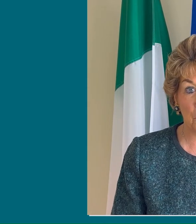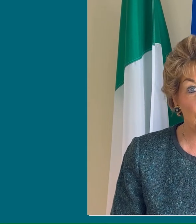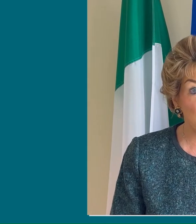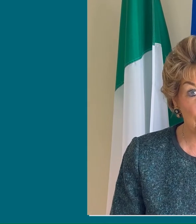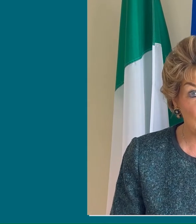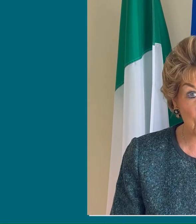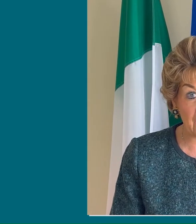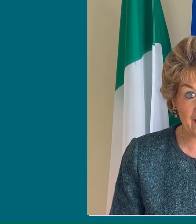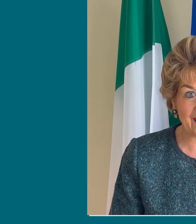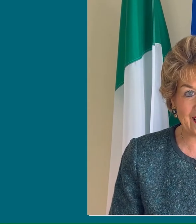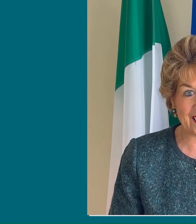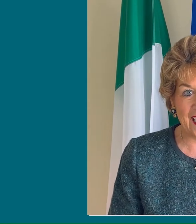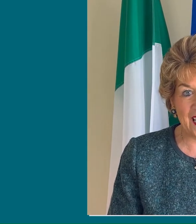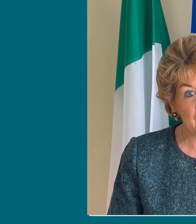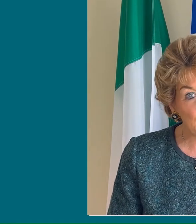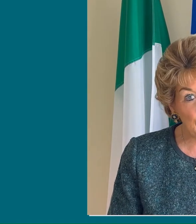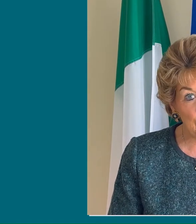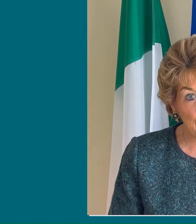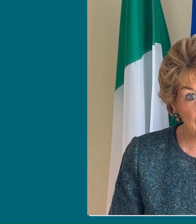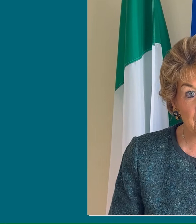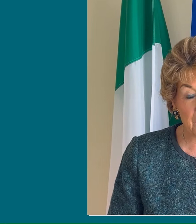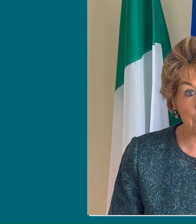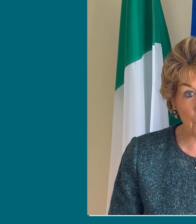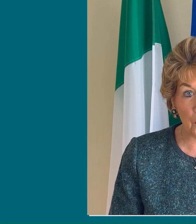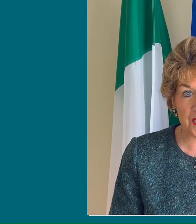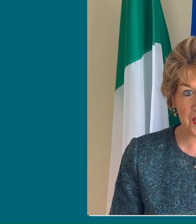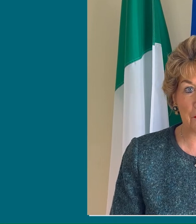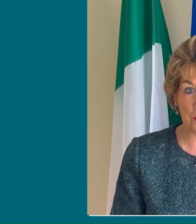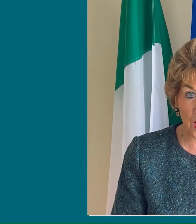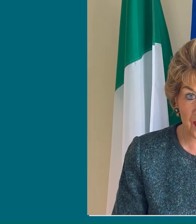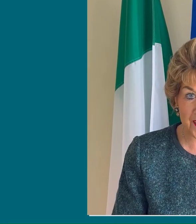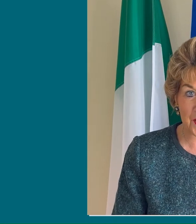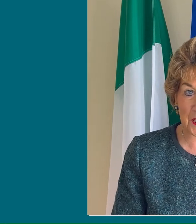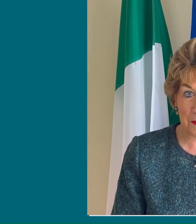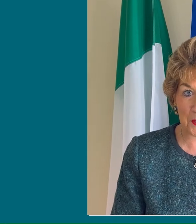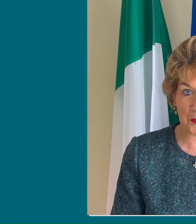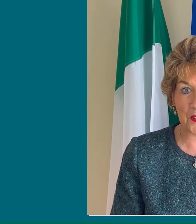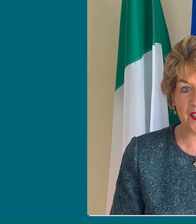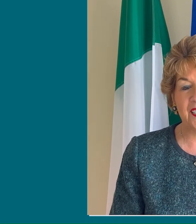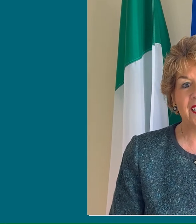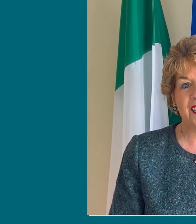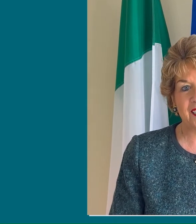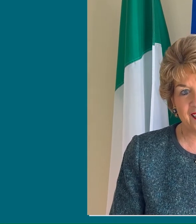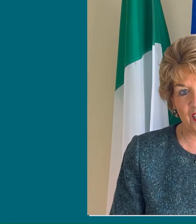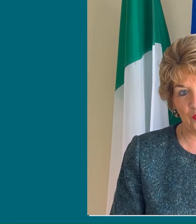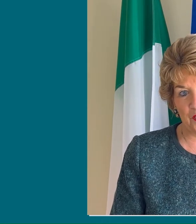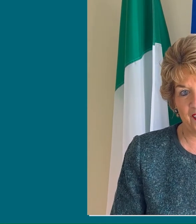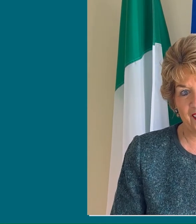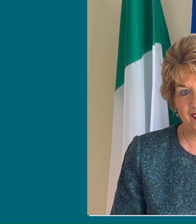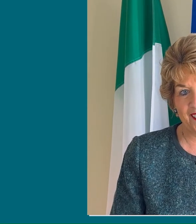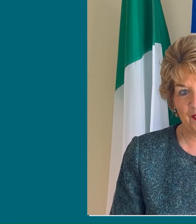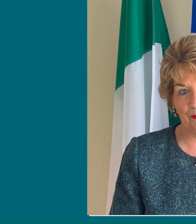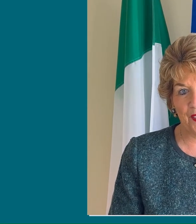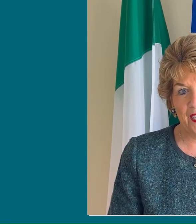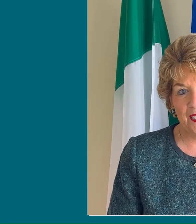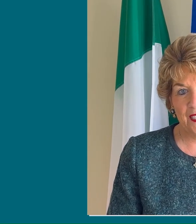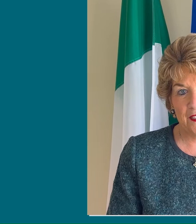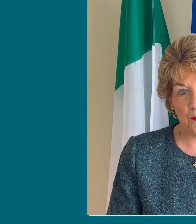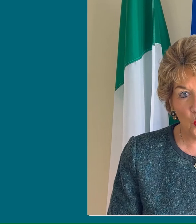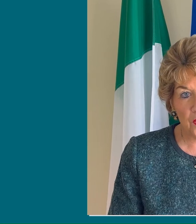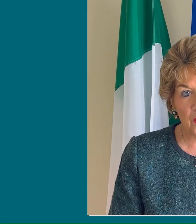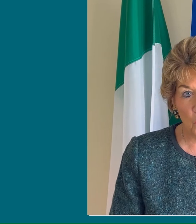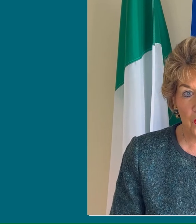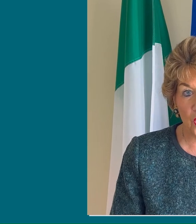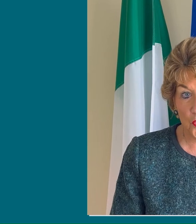for over 4 decades, and in whom a deep loyalty and pride in Maynooth still resides.